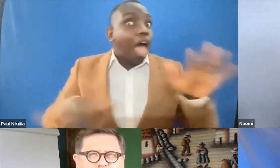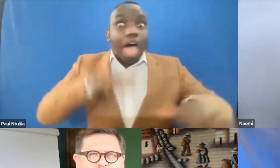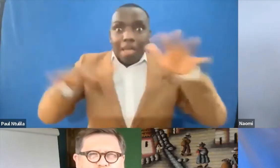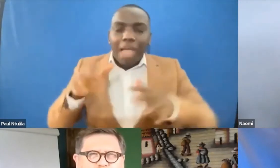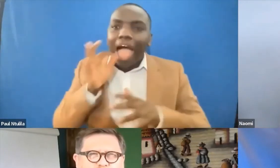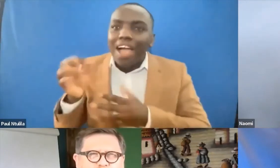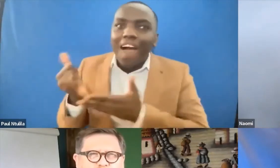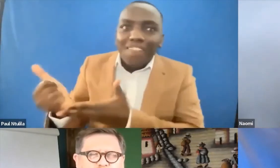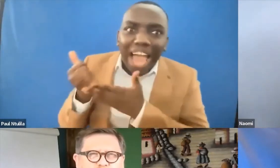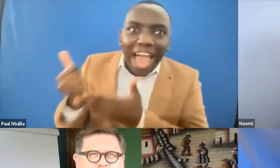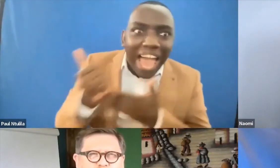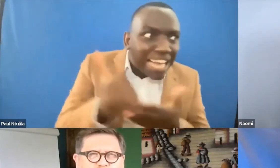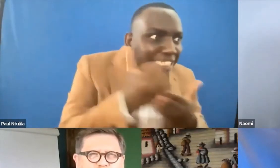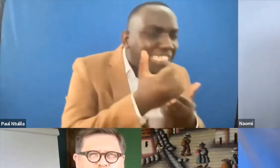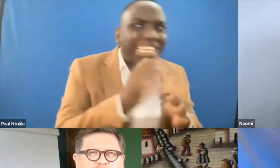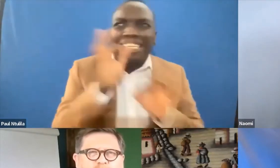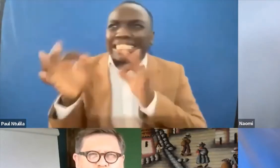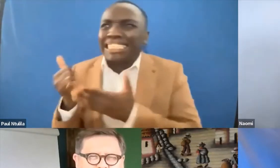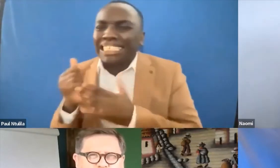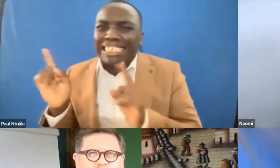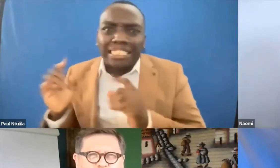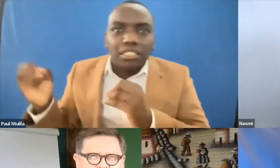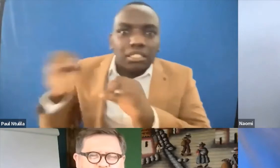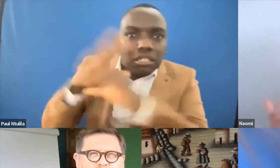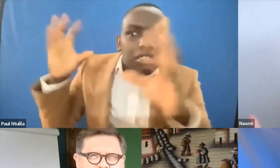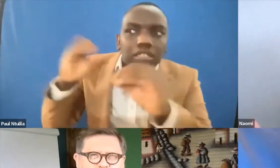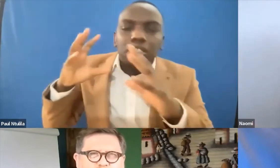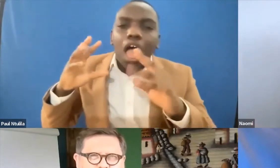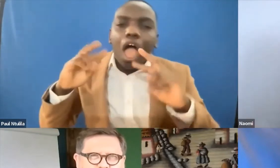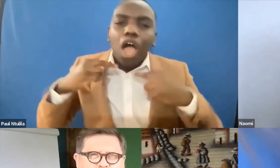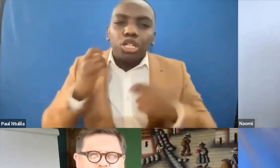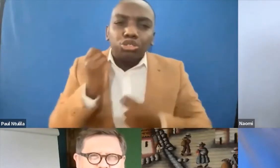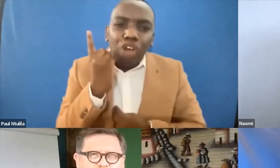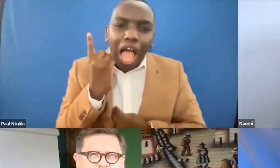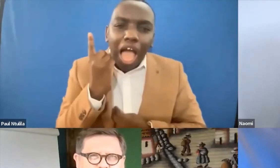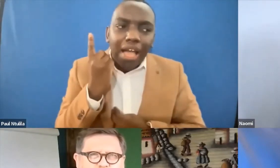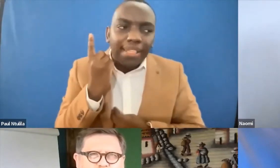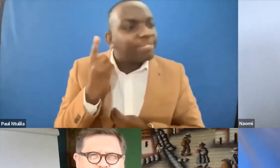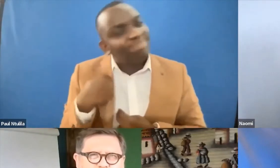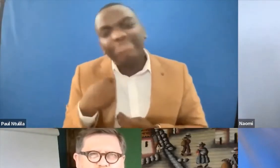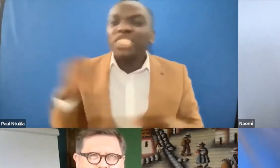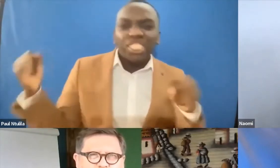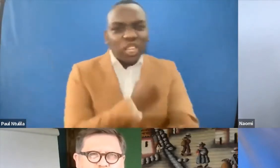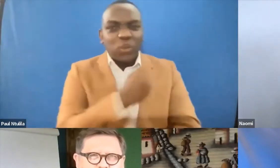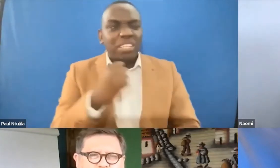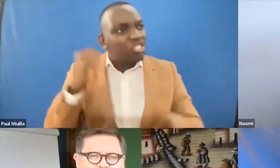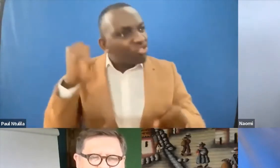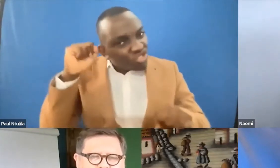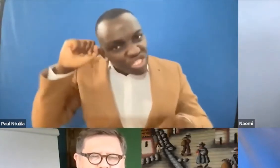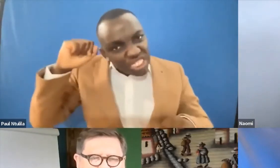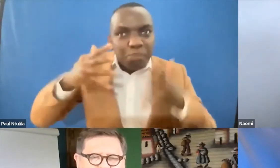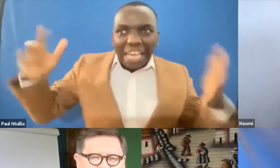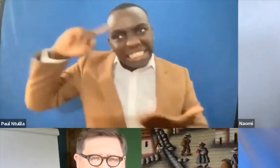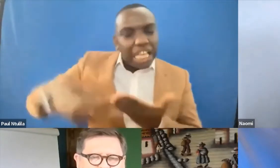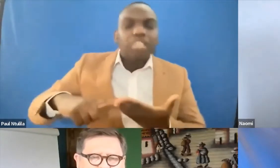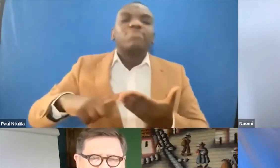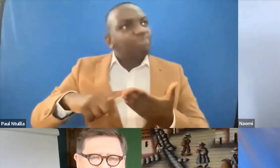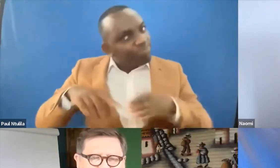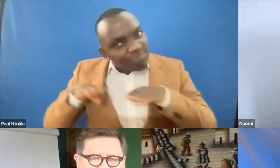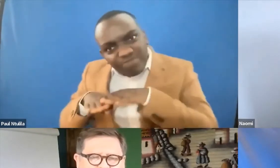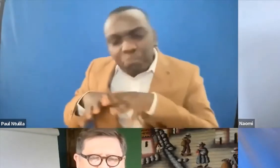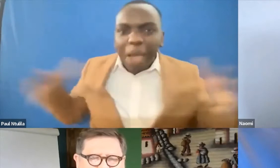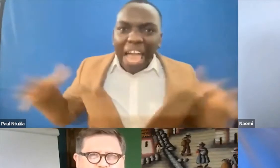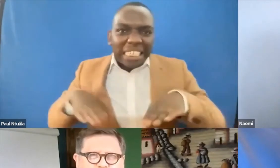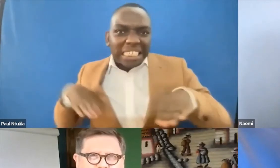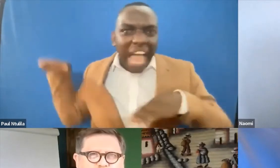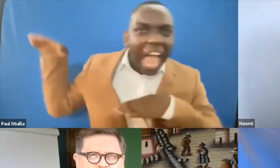so overwhelmed by it all. But I was seeking advice from people and asking them what I thought. And they were saying, yeah, just do